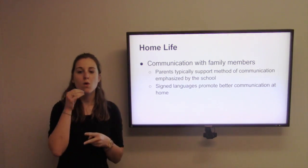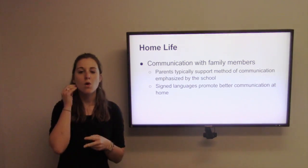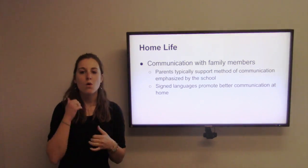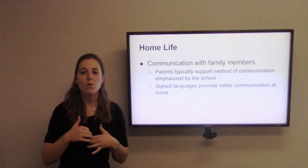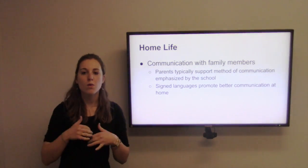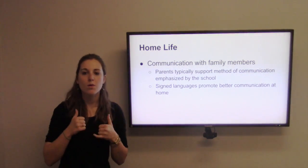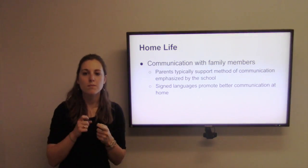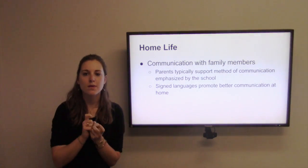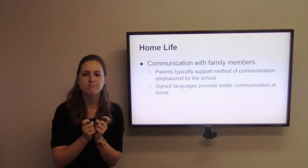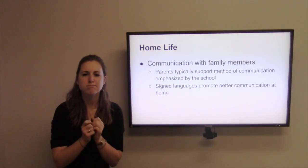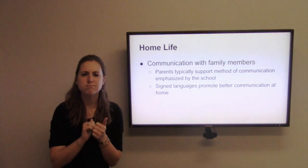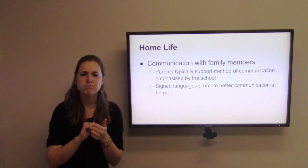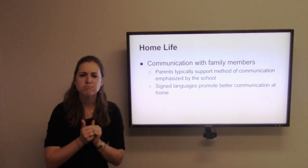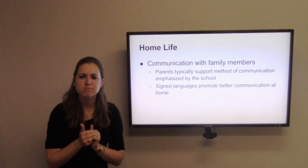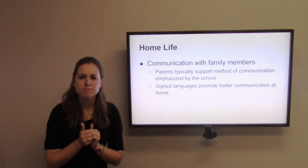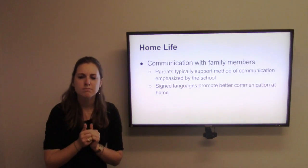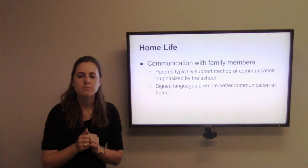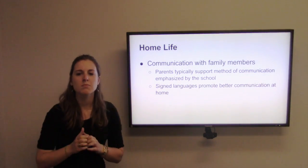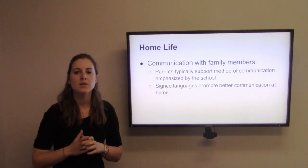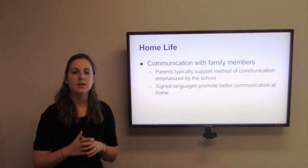So how does this affect life at home?